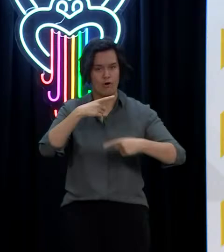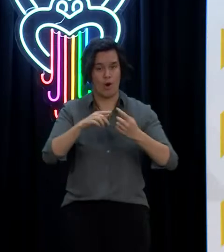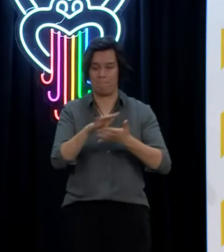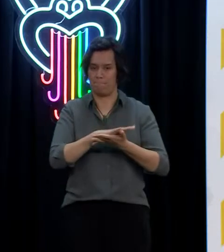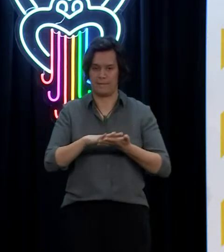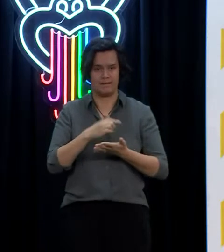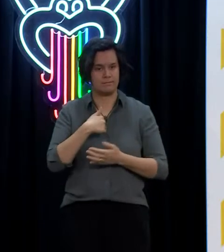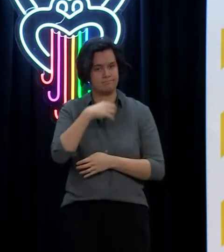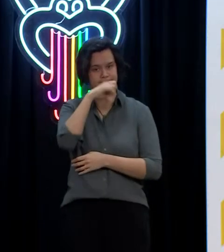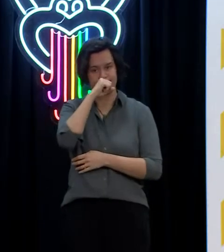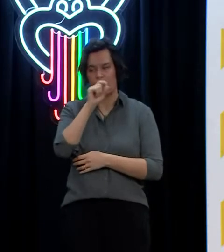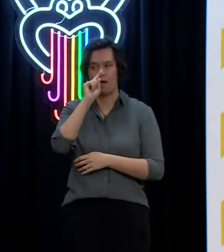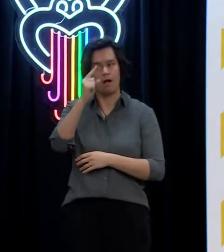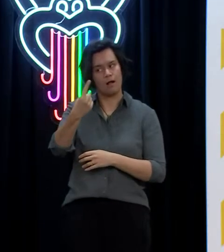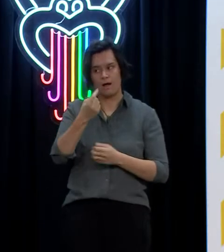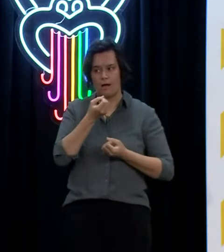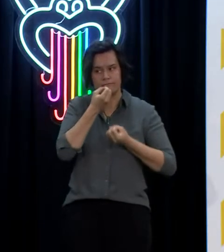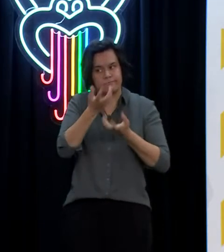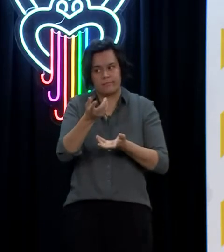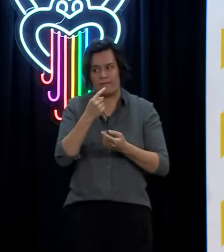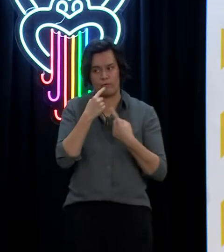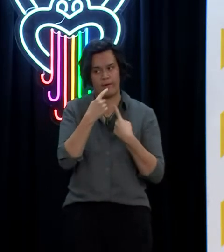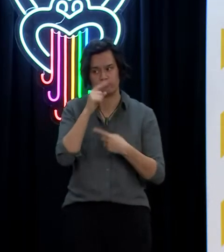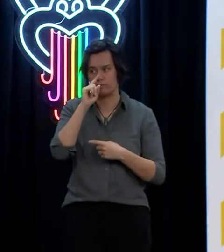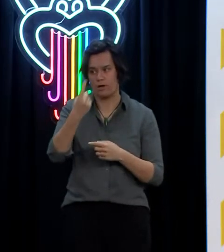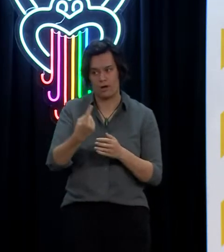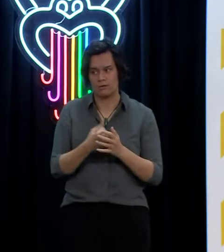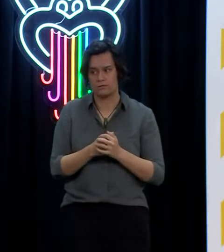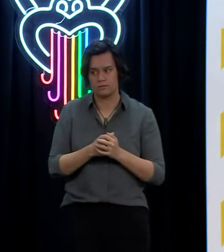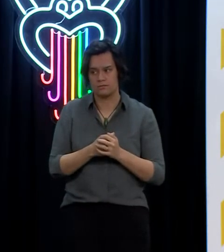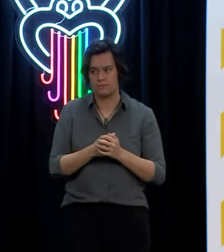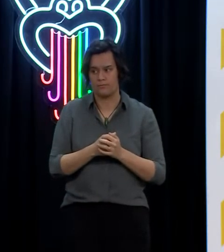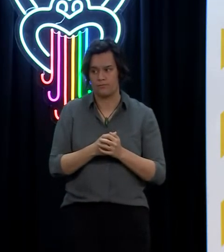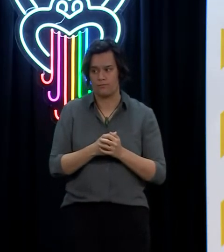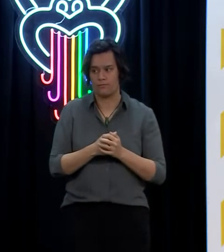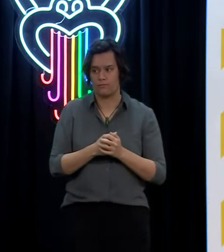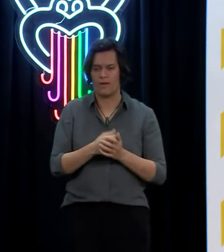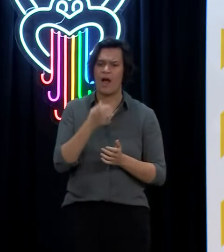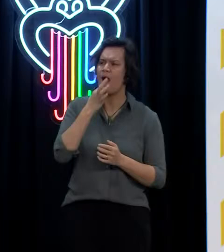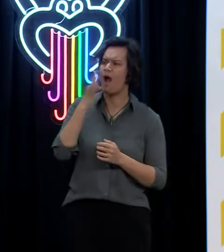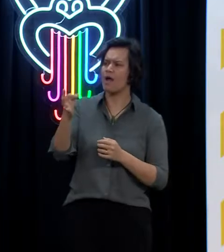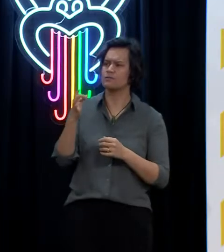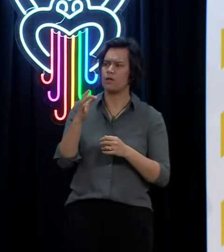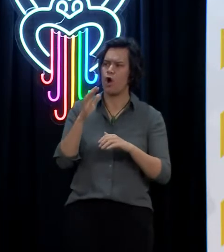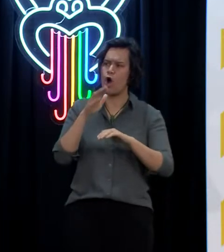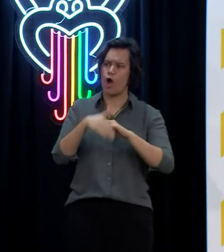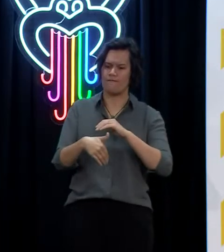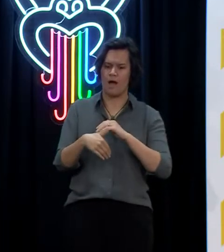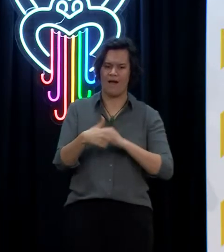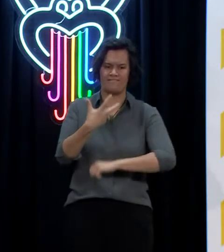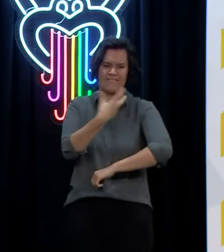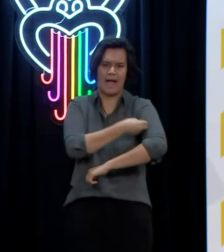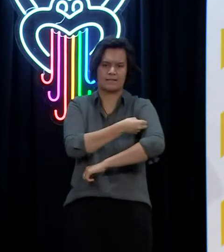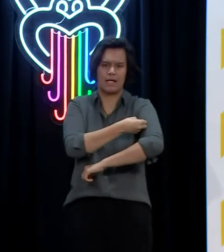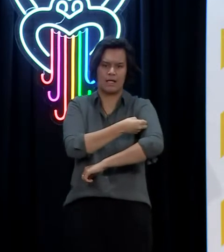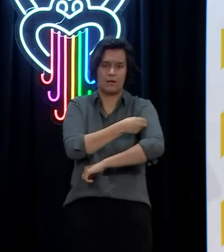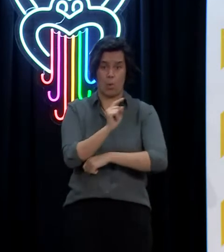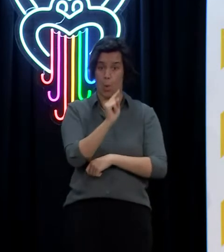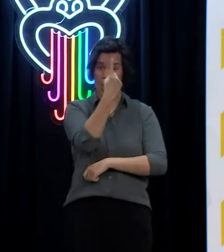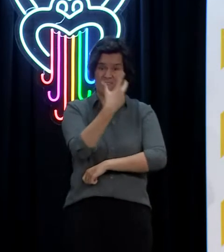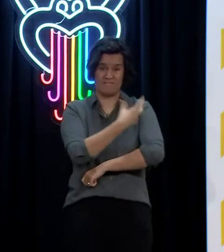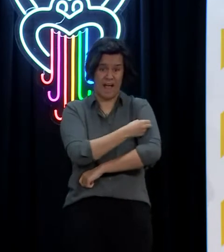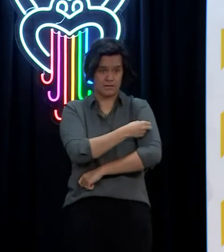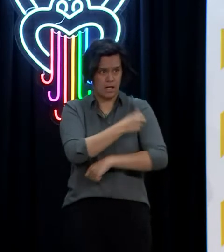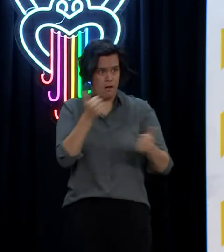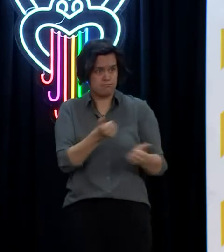tend to comment in any detail on that. Katie? How is Auckland tracking in terms of vaccination? The Prime Minister said earlier this week that there